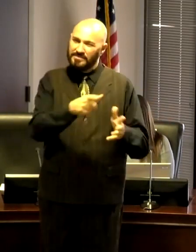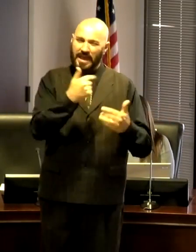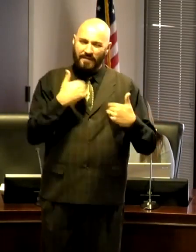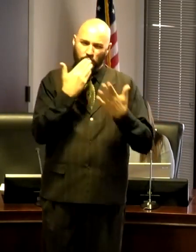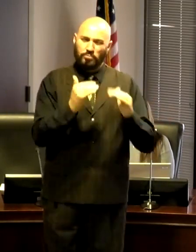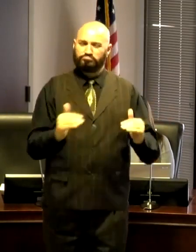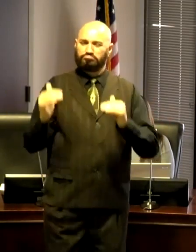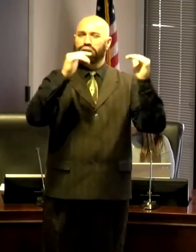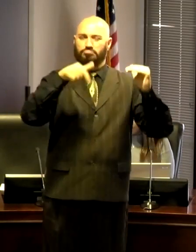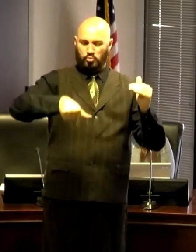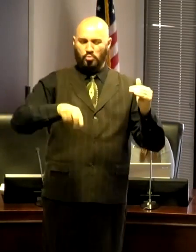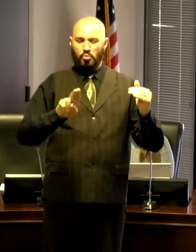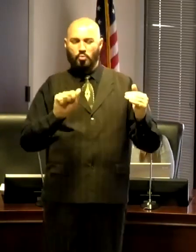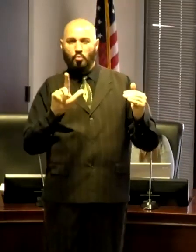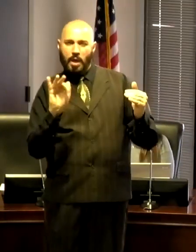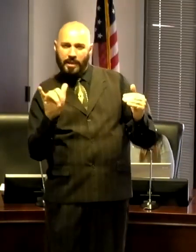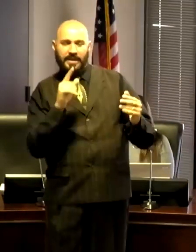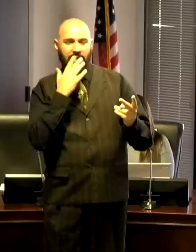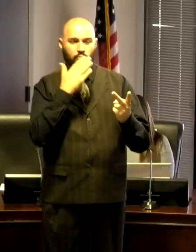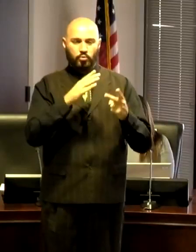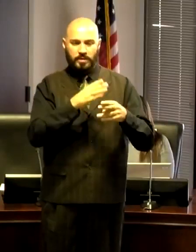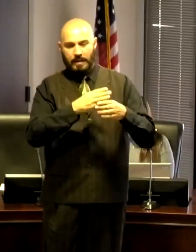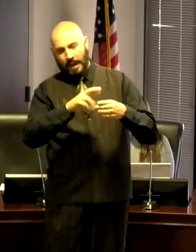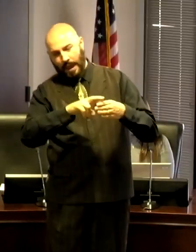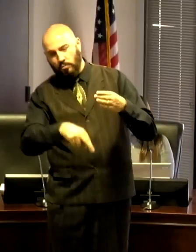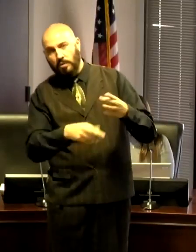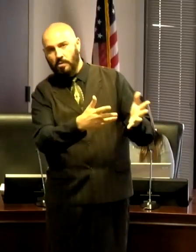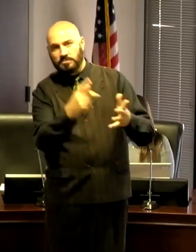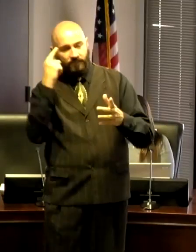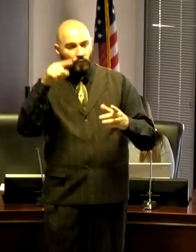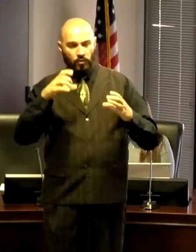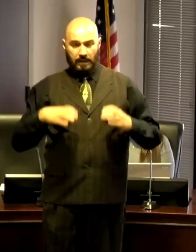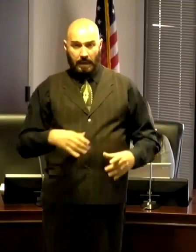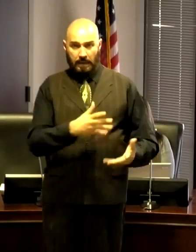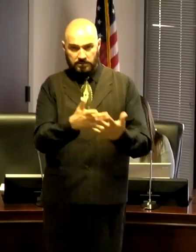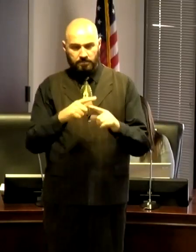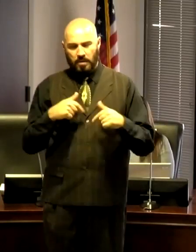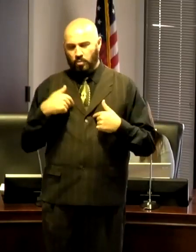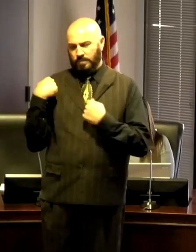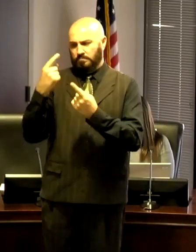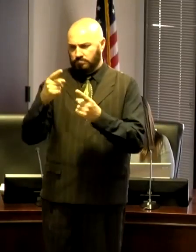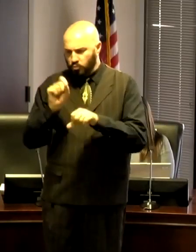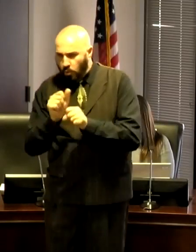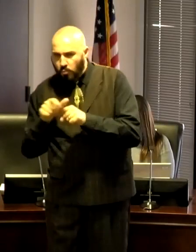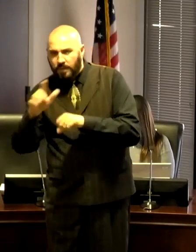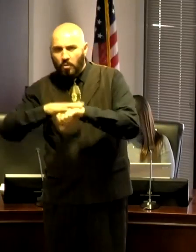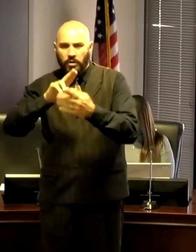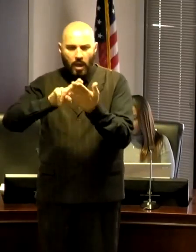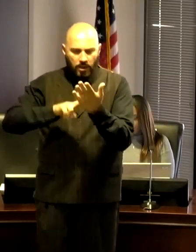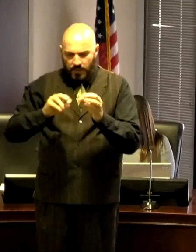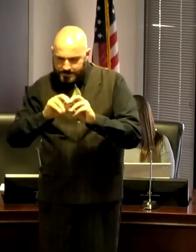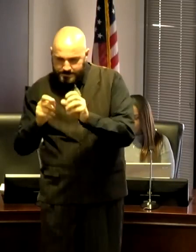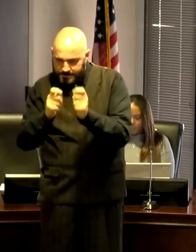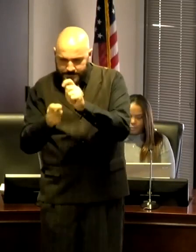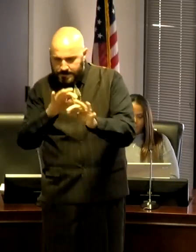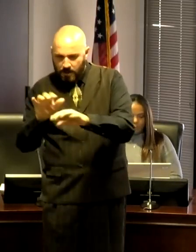We've engaged this vendor to do a little additional work for us in doing some contract management and oversight and working